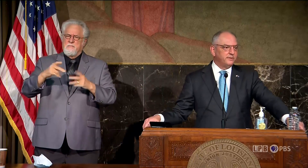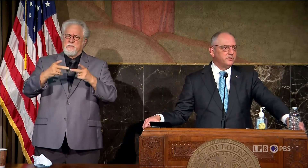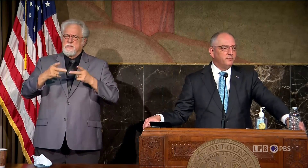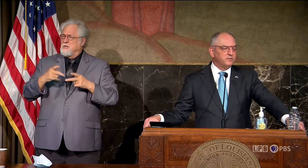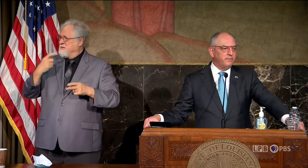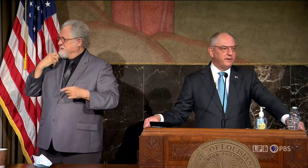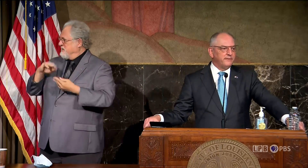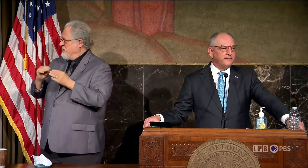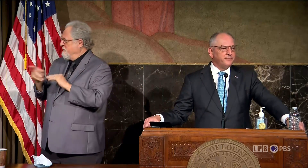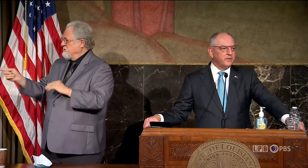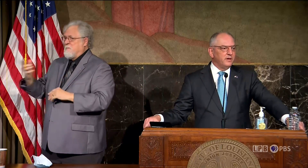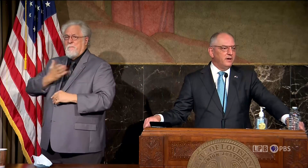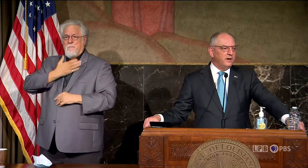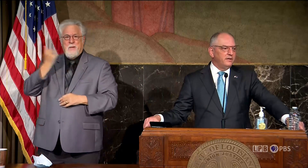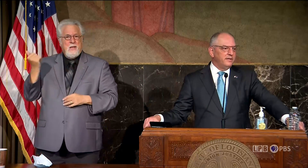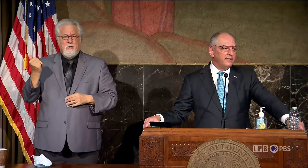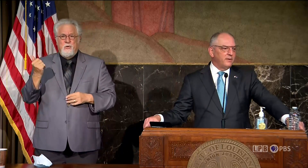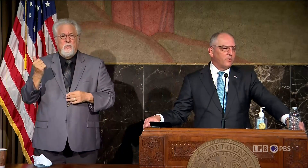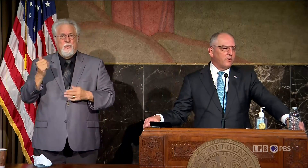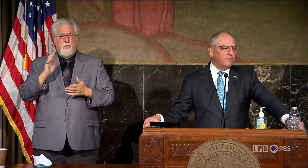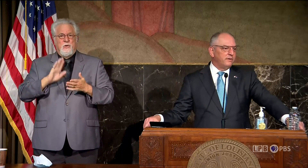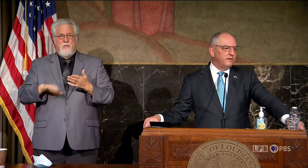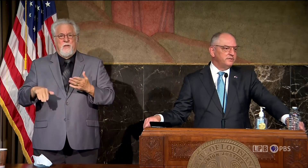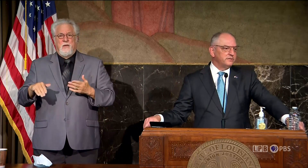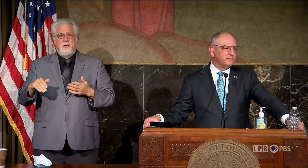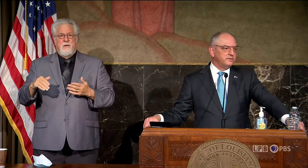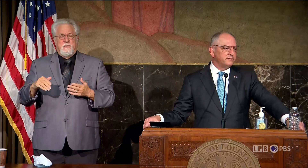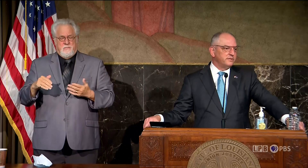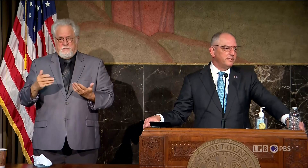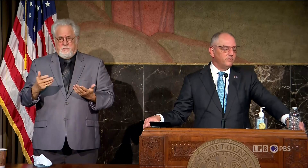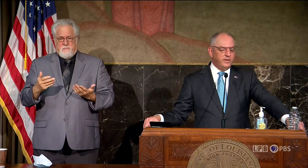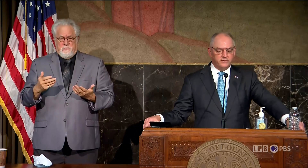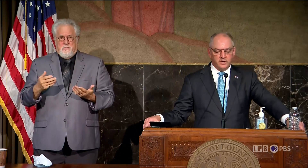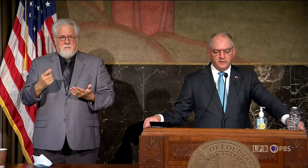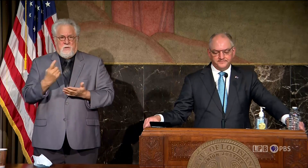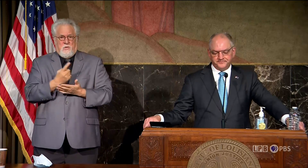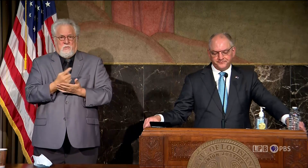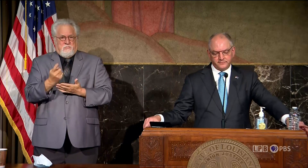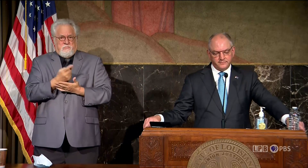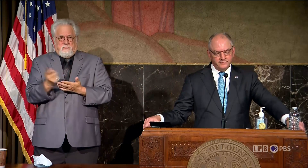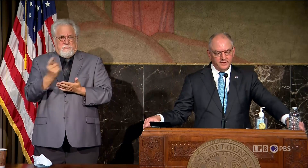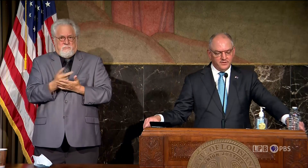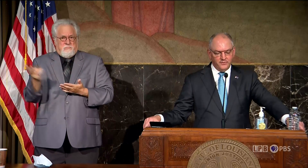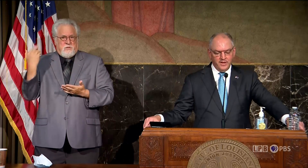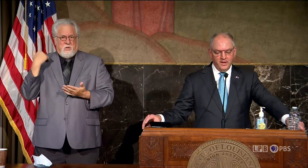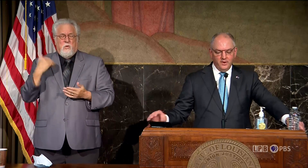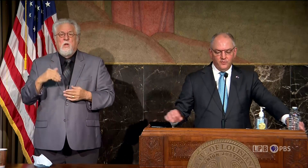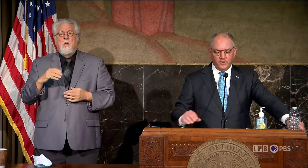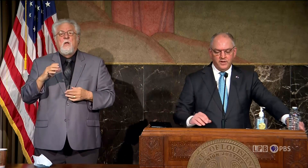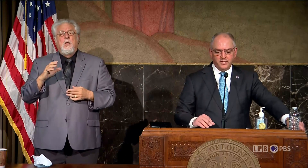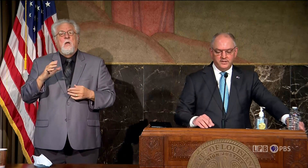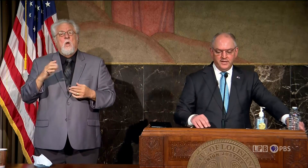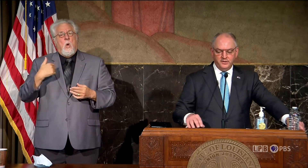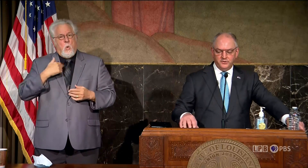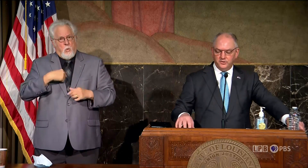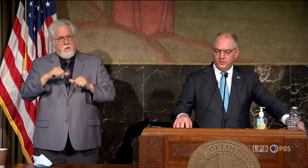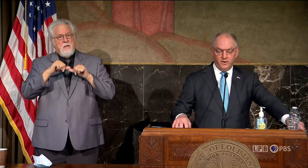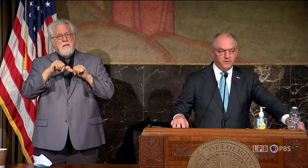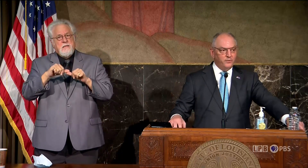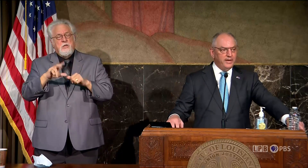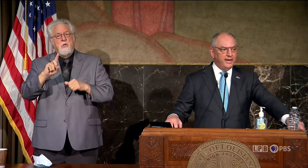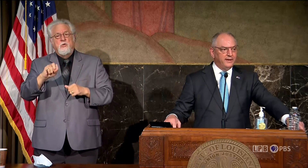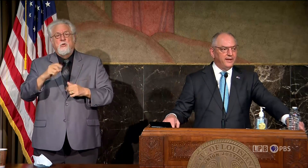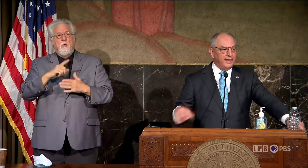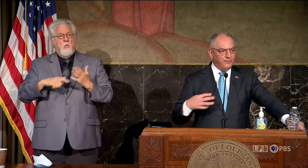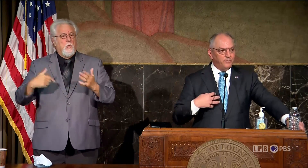today that are so much better than they were just weeks ago. So we're going to continue to do